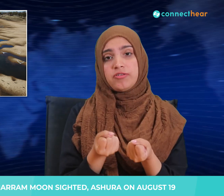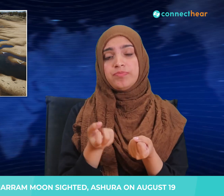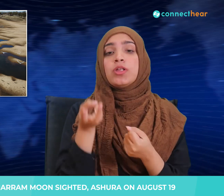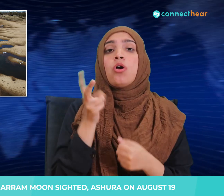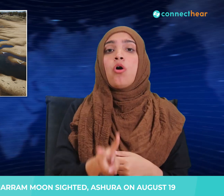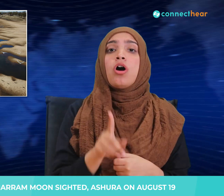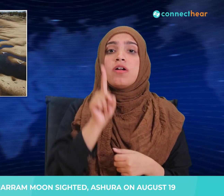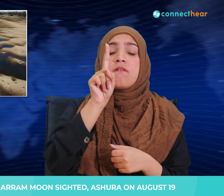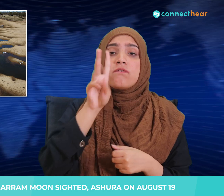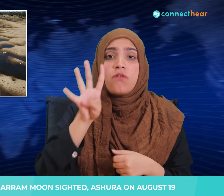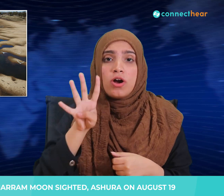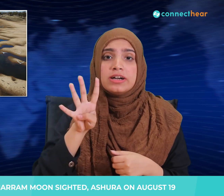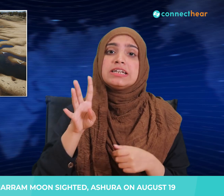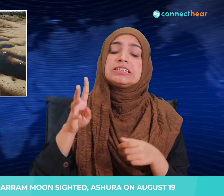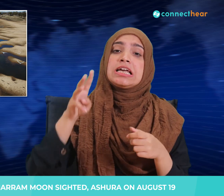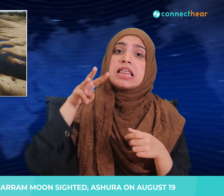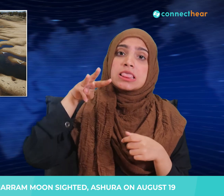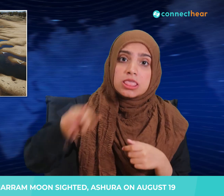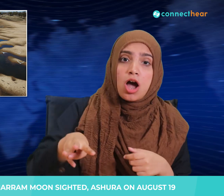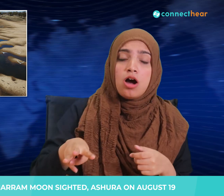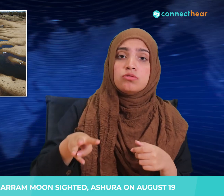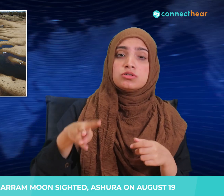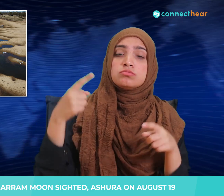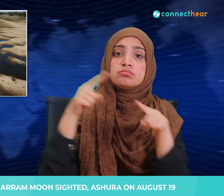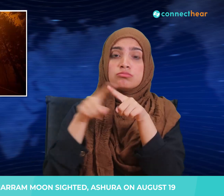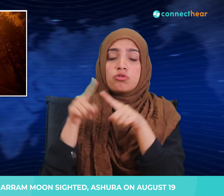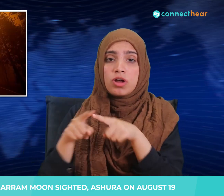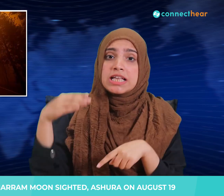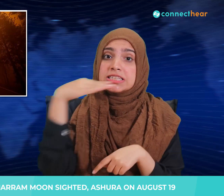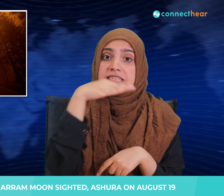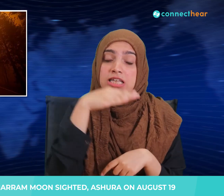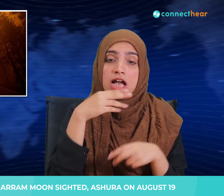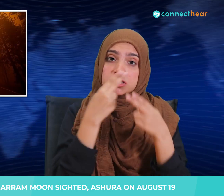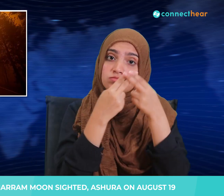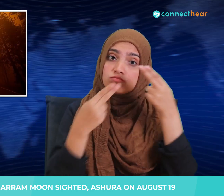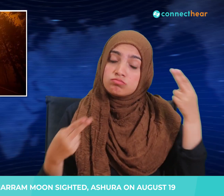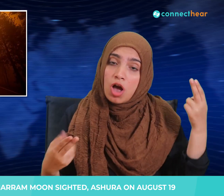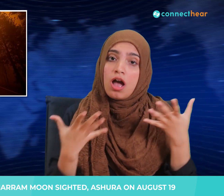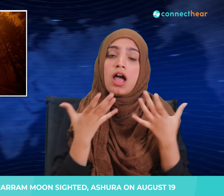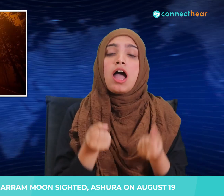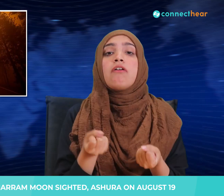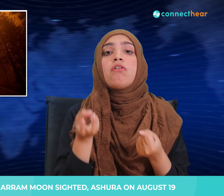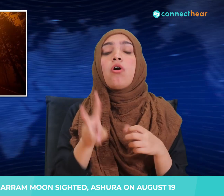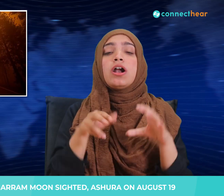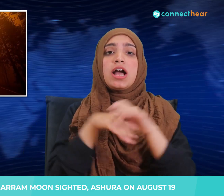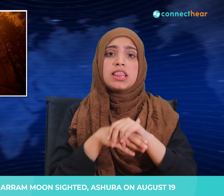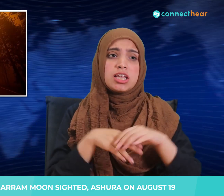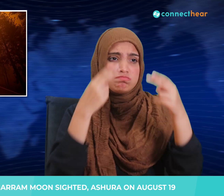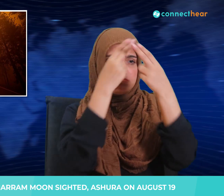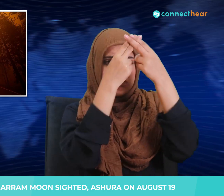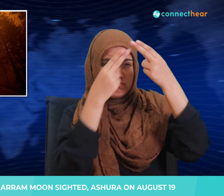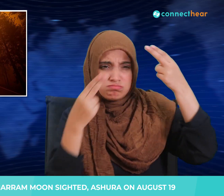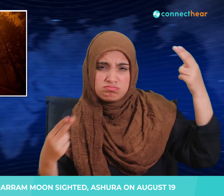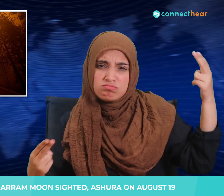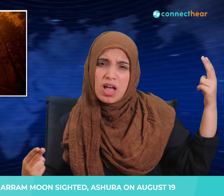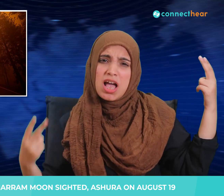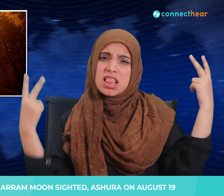Drawing on more than 14,000 scientific studies, the IPCC report gives the most comprehensive and detailed picture